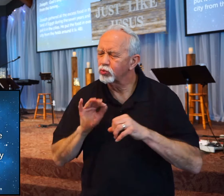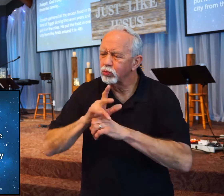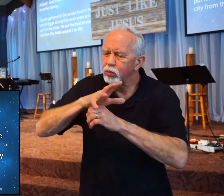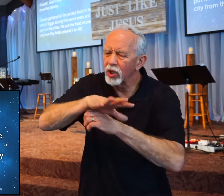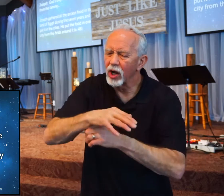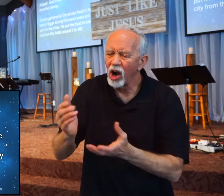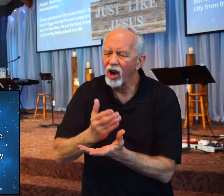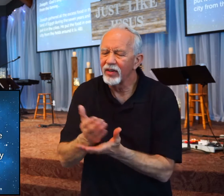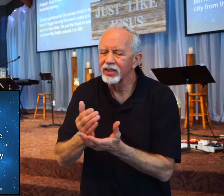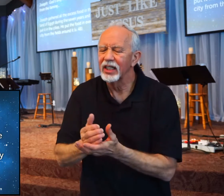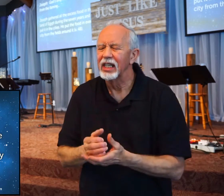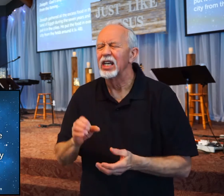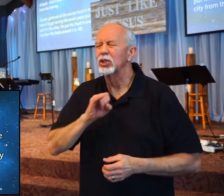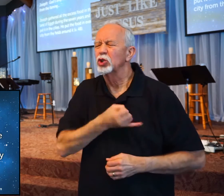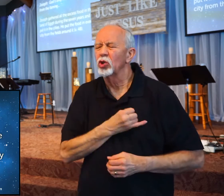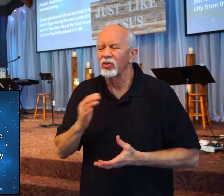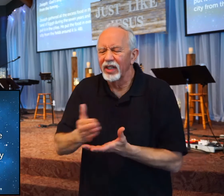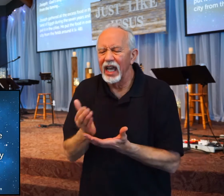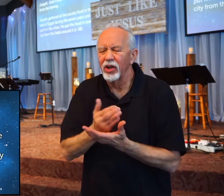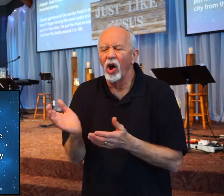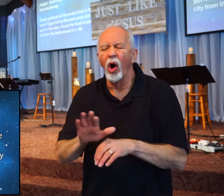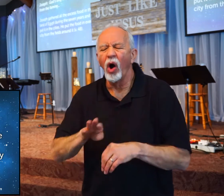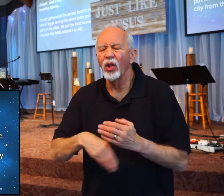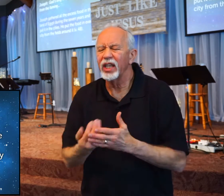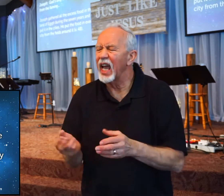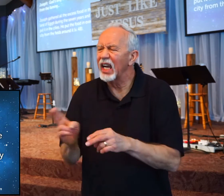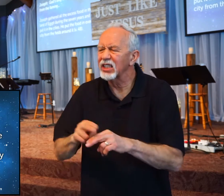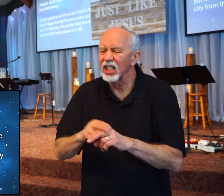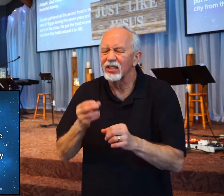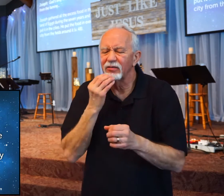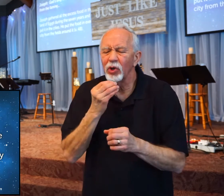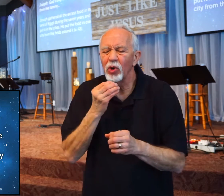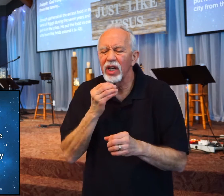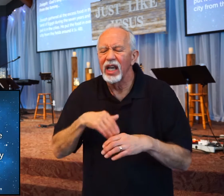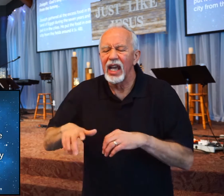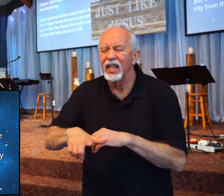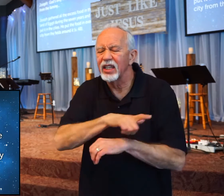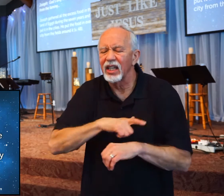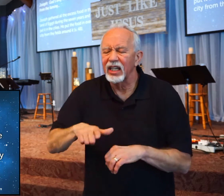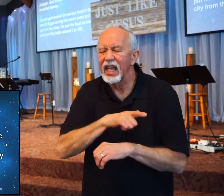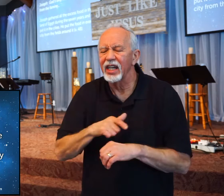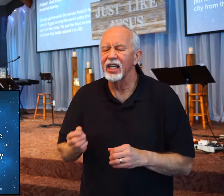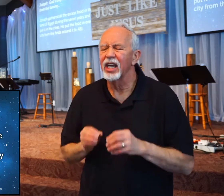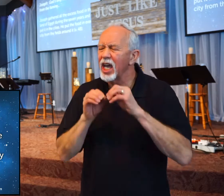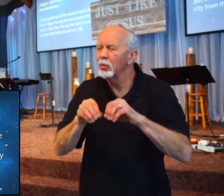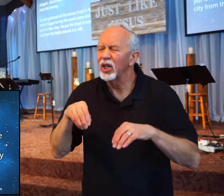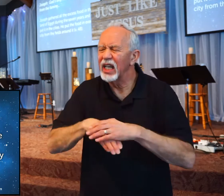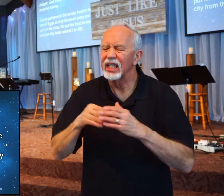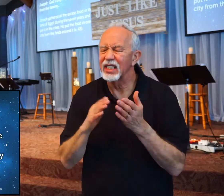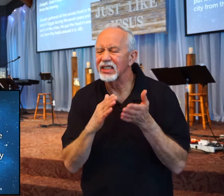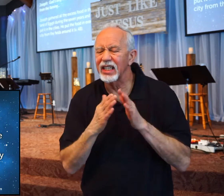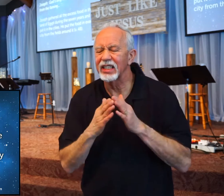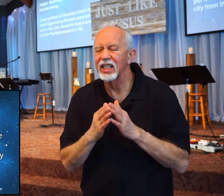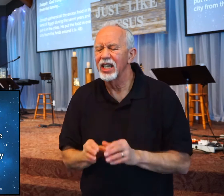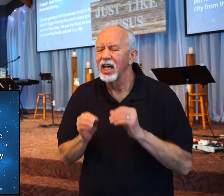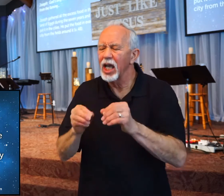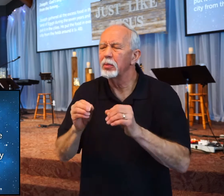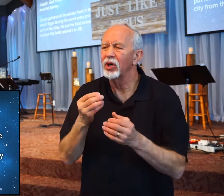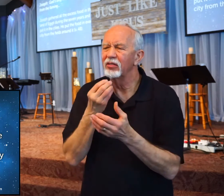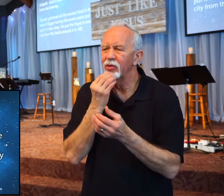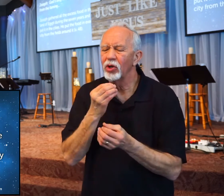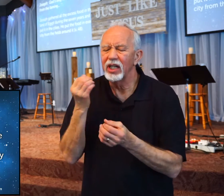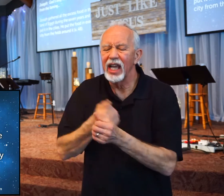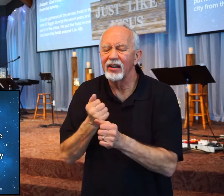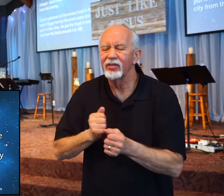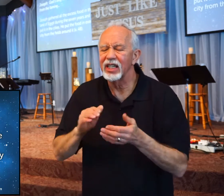Joseph gathered all the excess food in the land of Egypt during the 7 years and put it in cities. He put food in every city